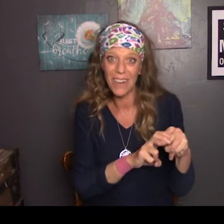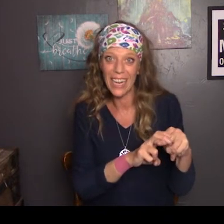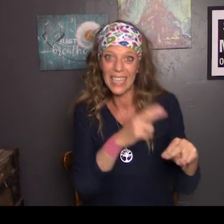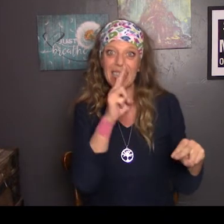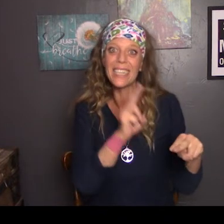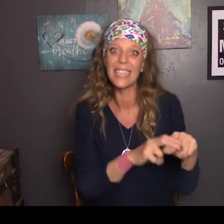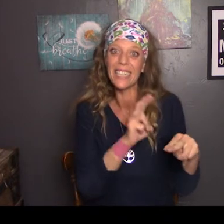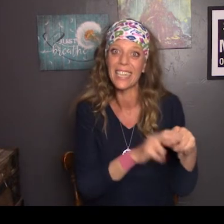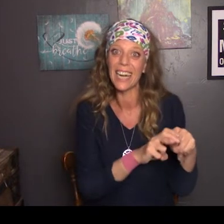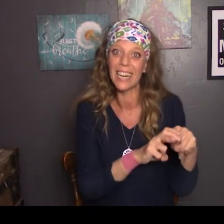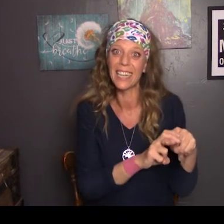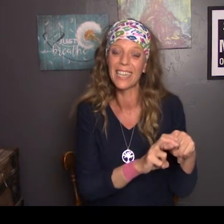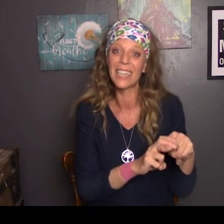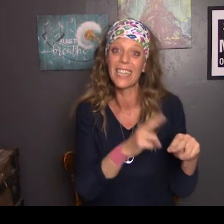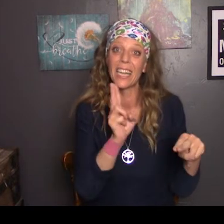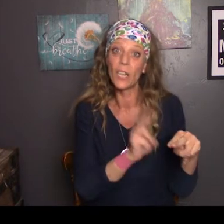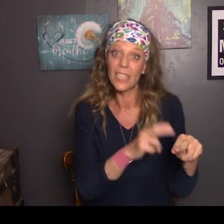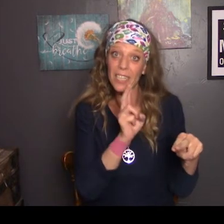twice, chair,